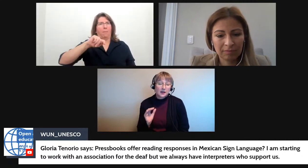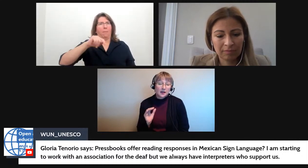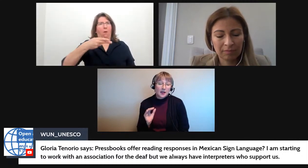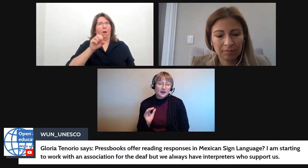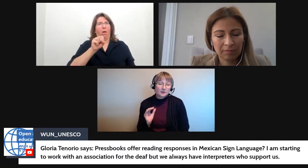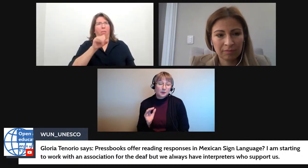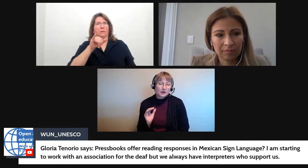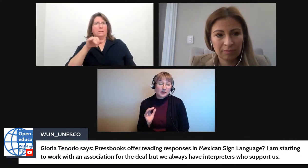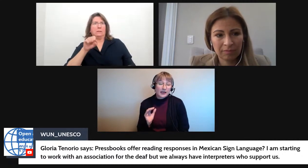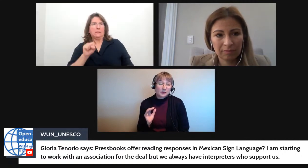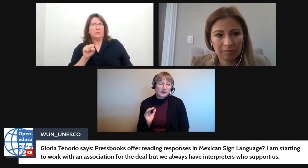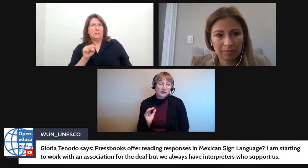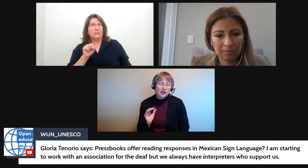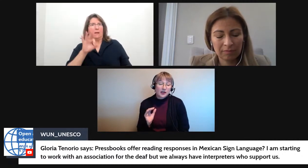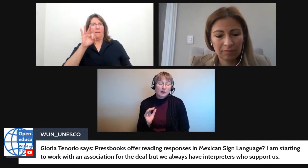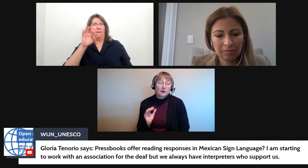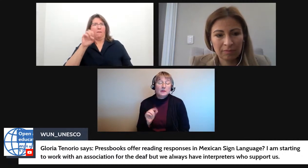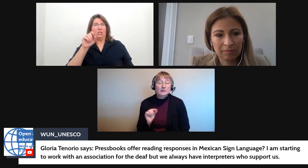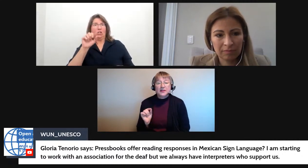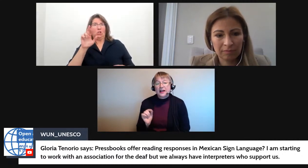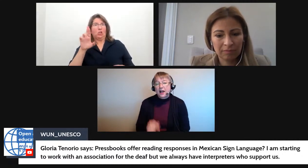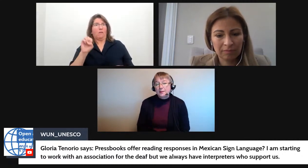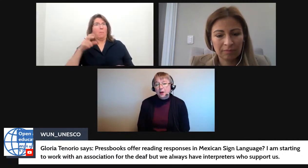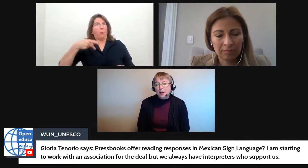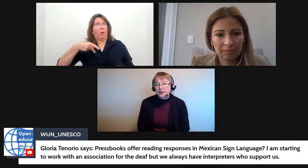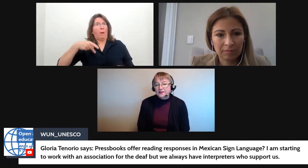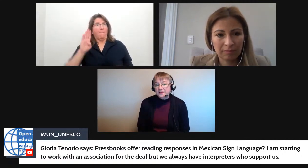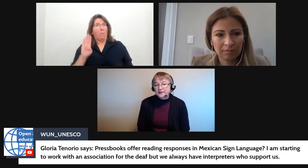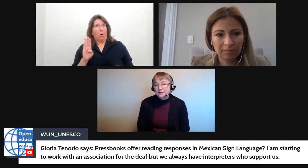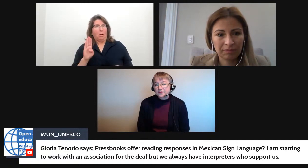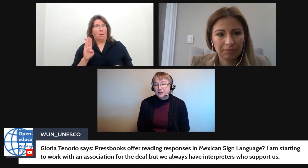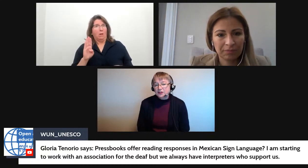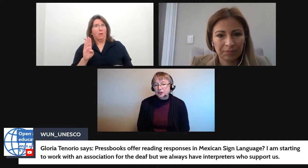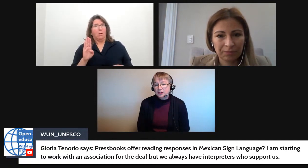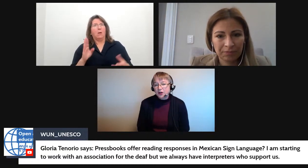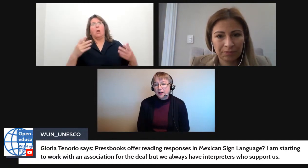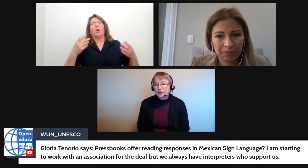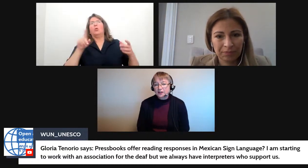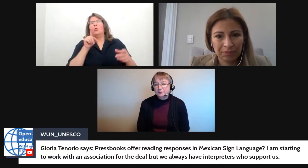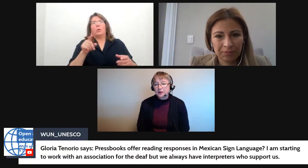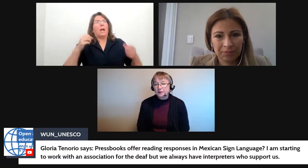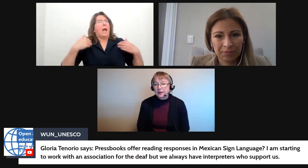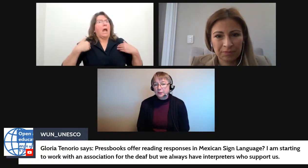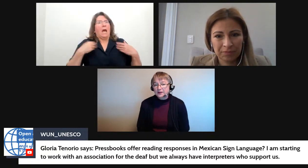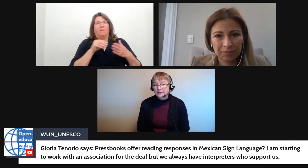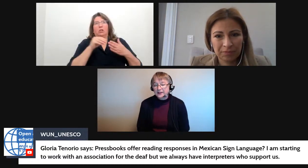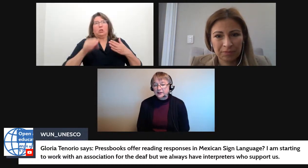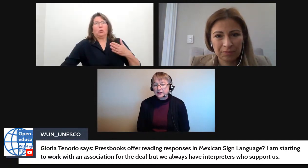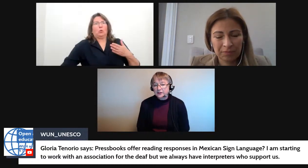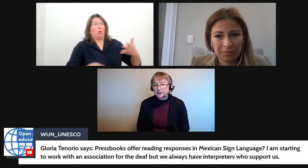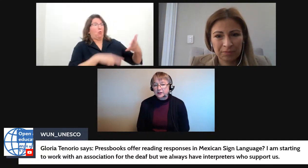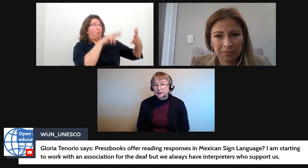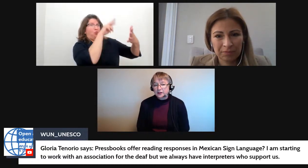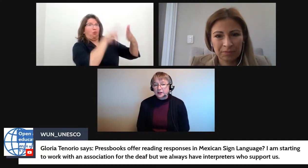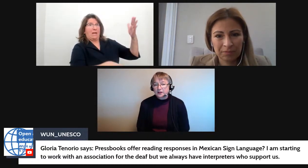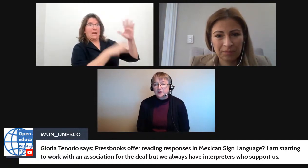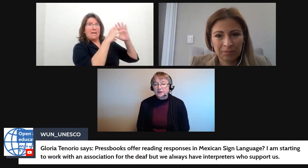and the print language. Remember that hypothesis feature I talked about in my